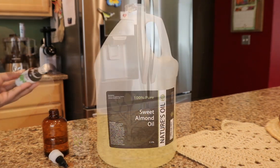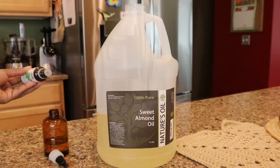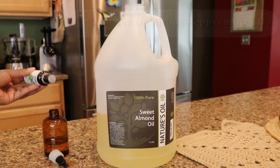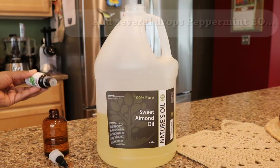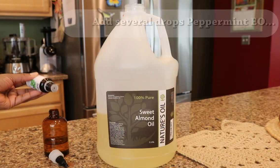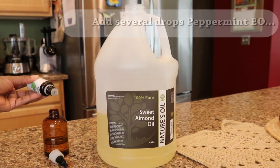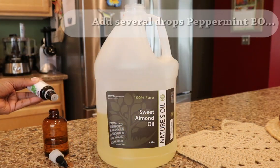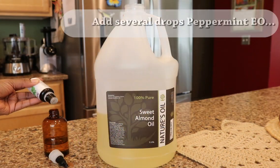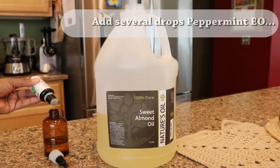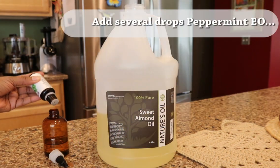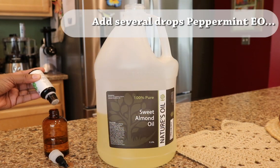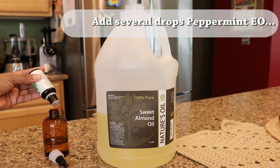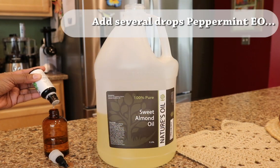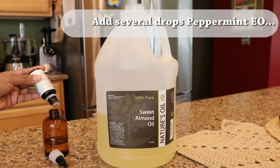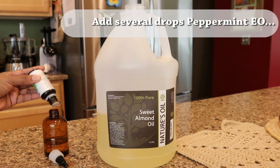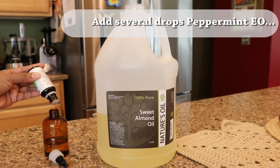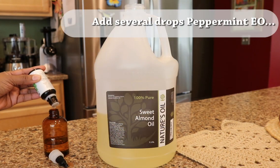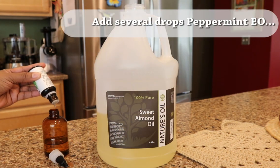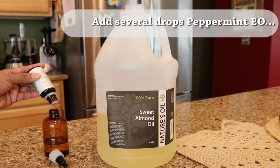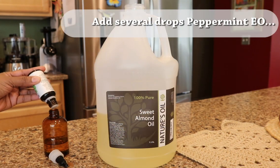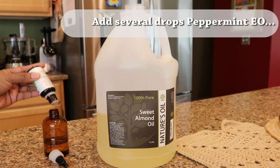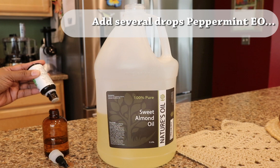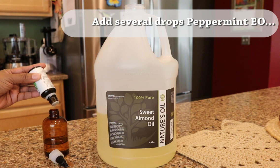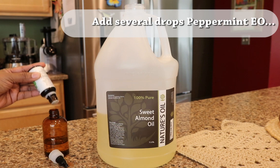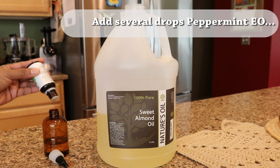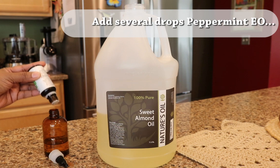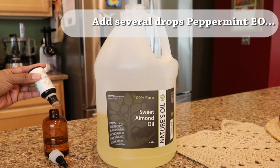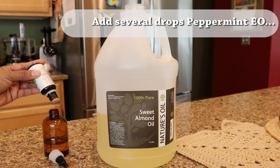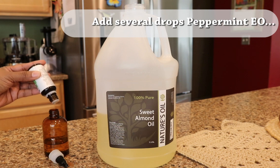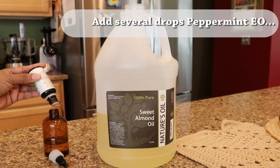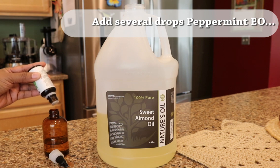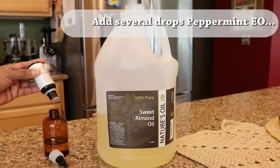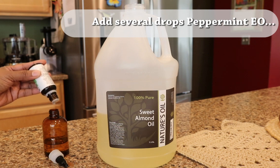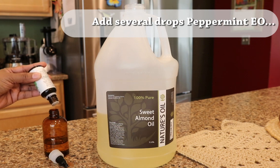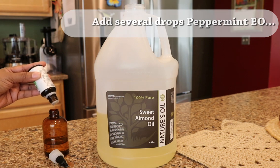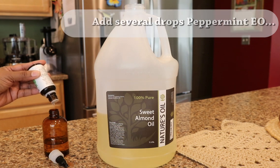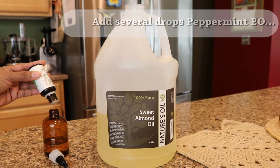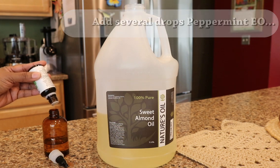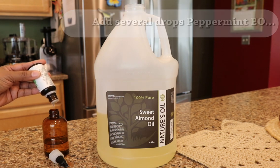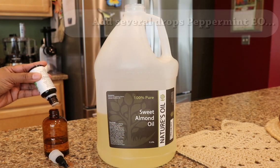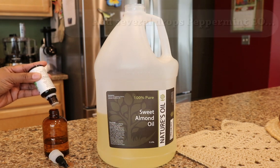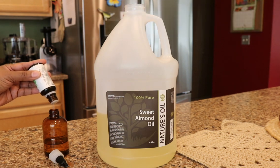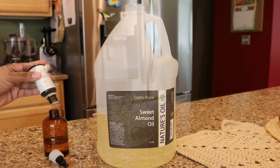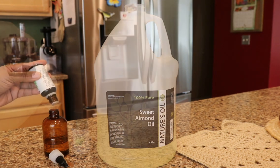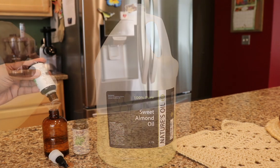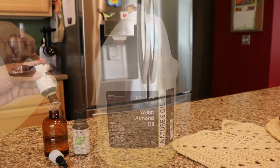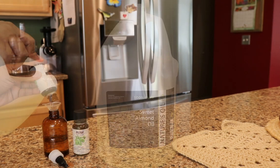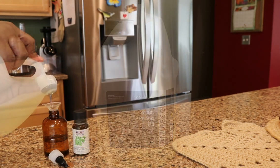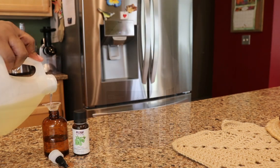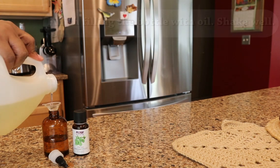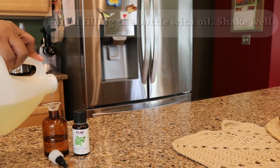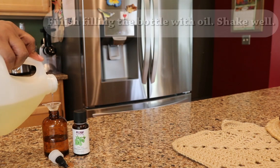And then add in some peppermint essential oil. Start with just a few drops until you've been using it a while and you know it works for